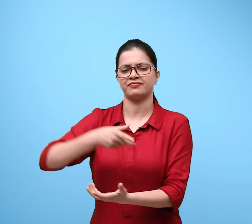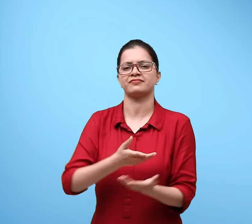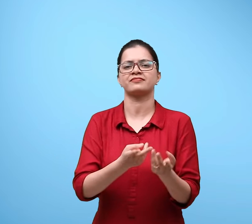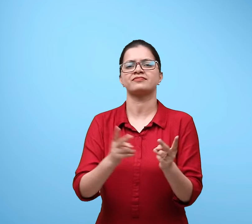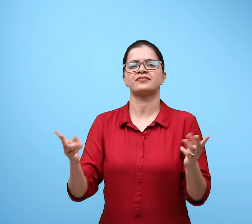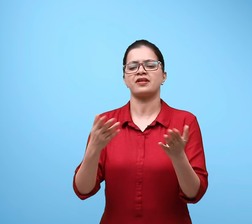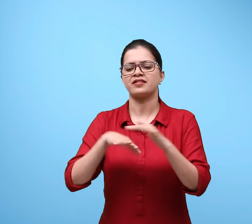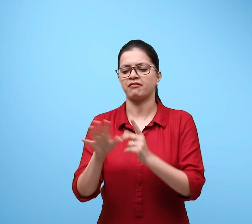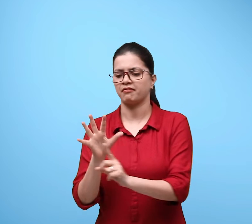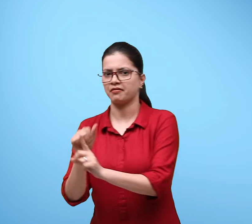transparent bottles in a shop.